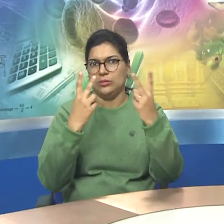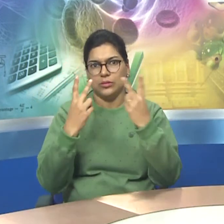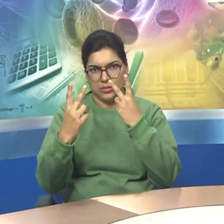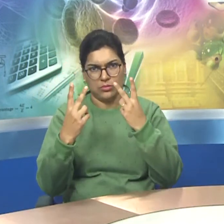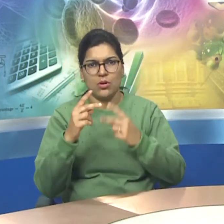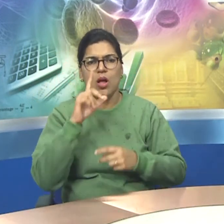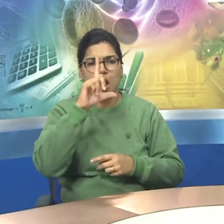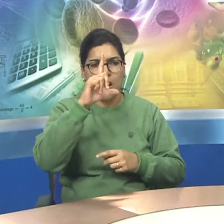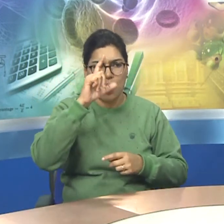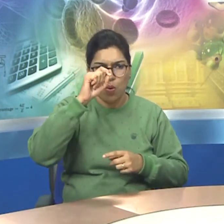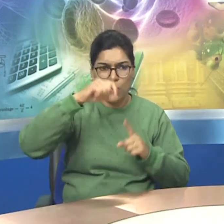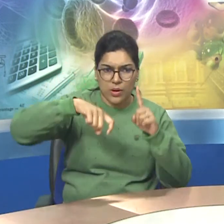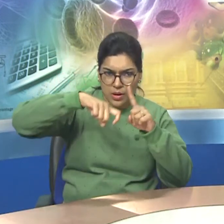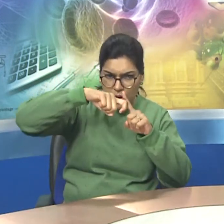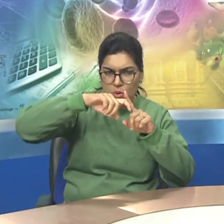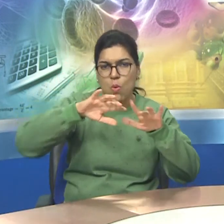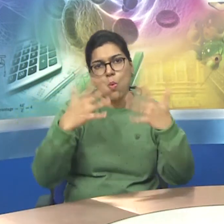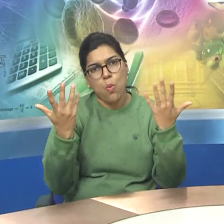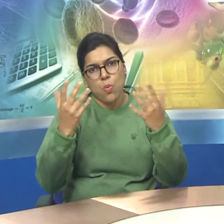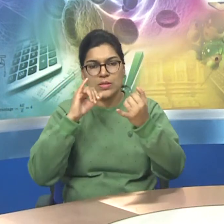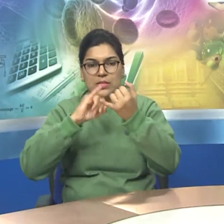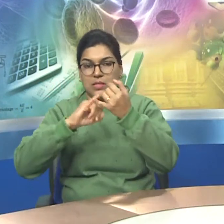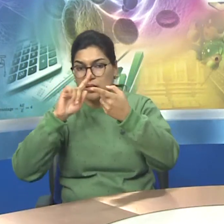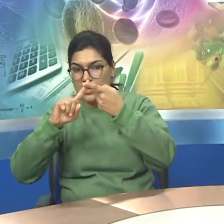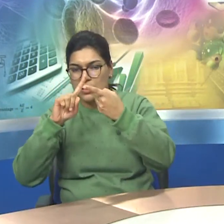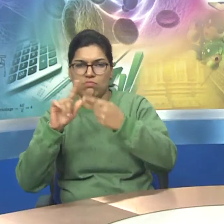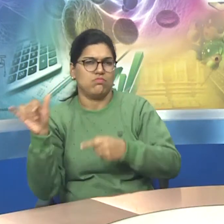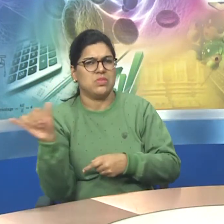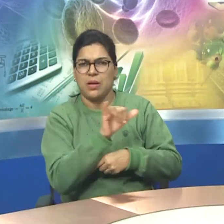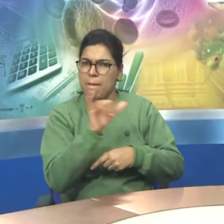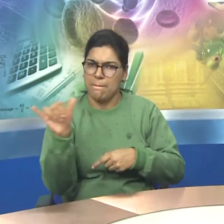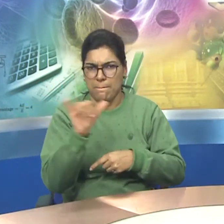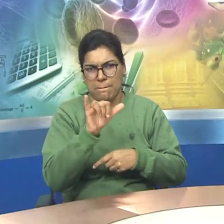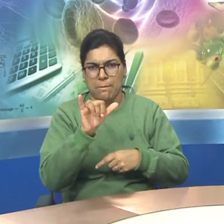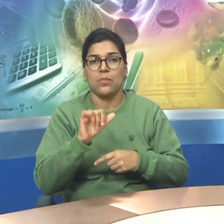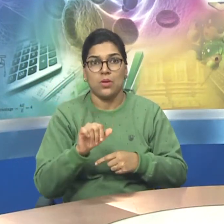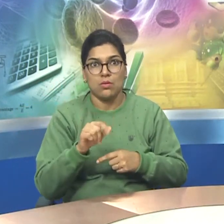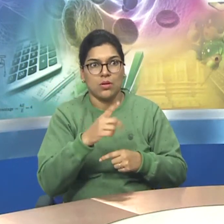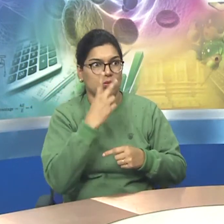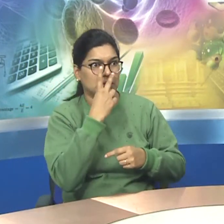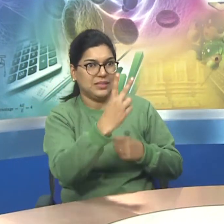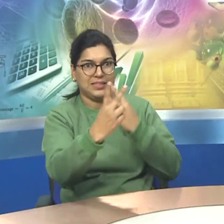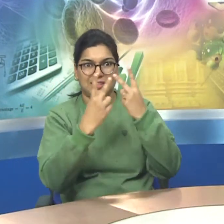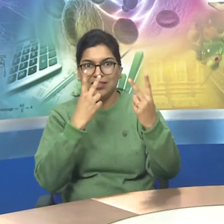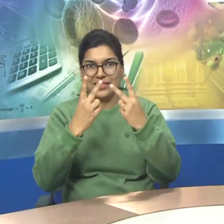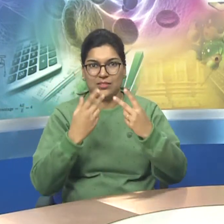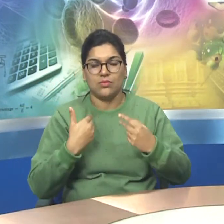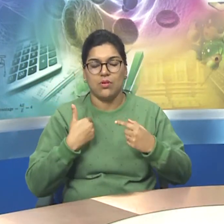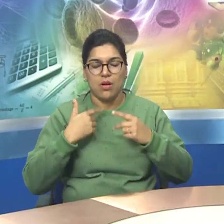is stare. Stare means to look and to see.